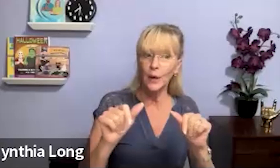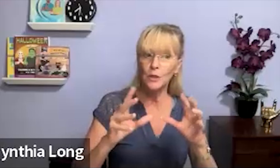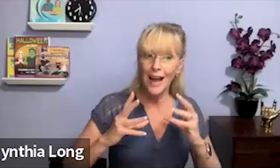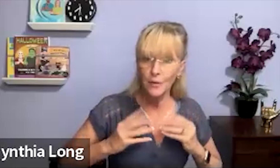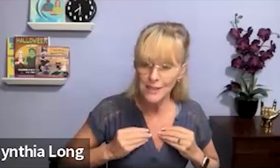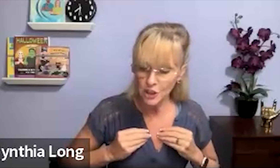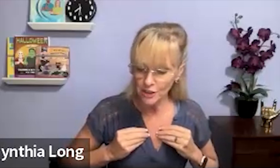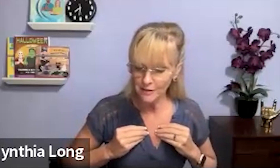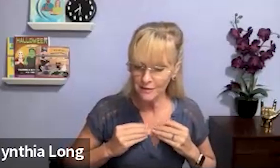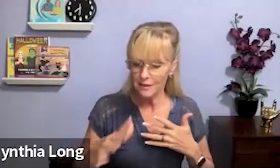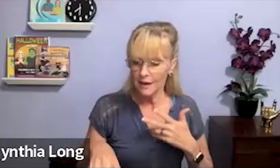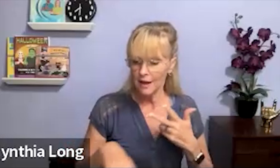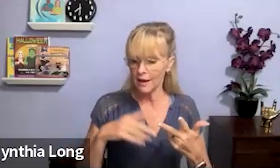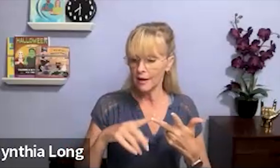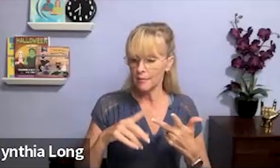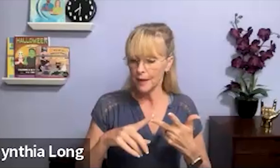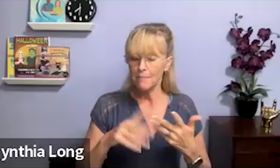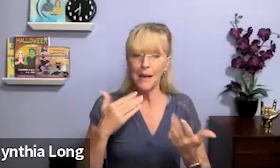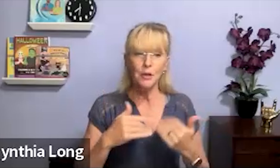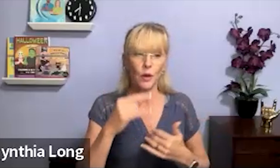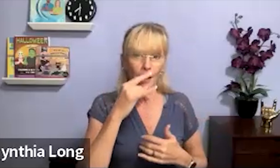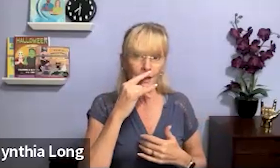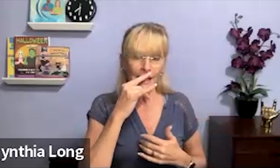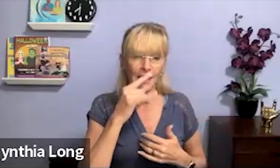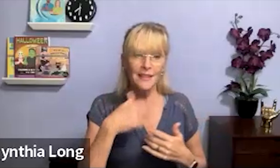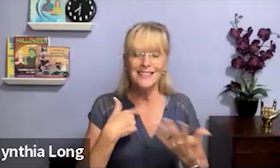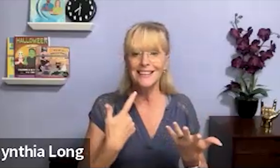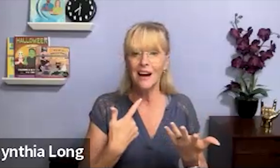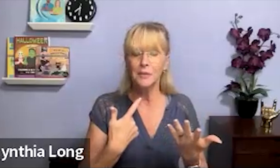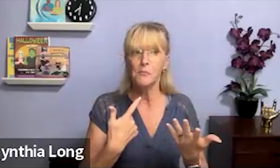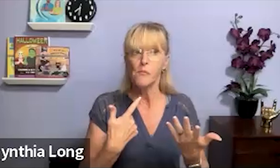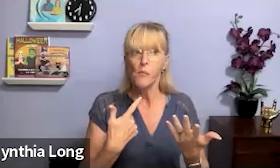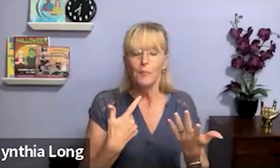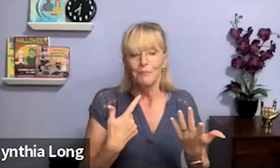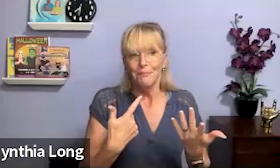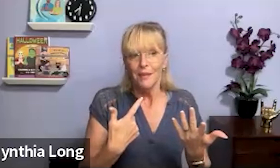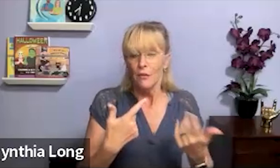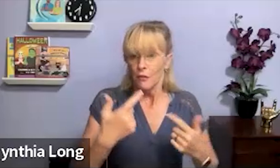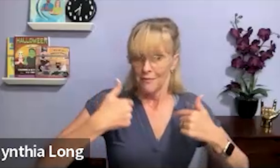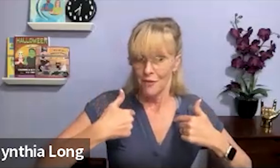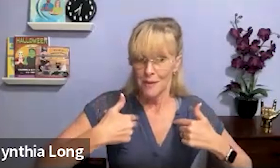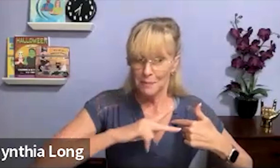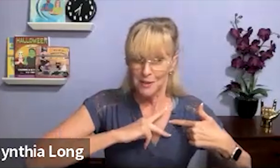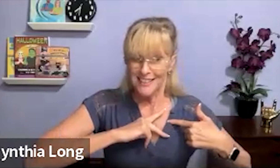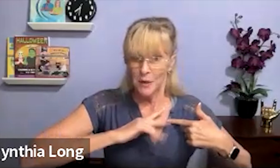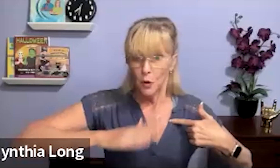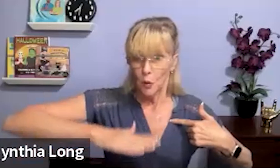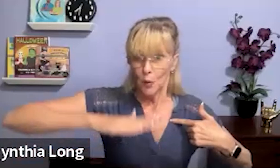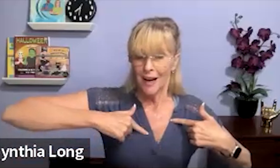language acquisition. Maybe you have a kid that's not, for me personally, growing up,